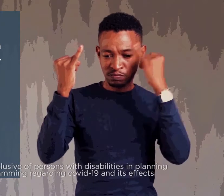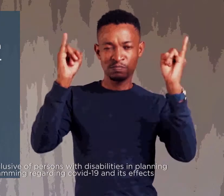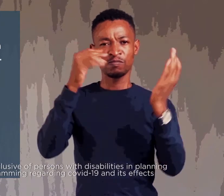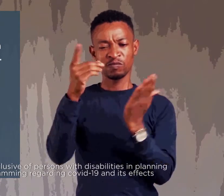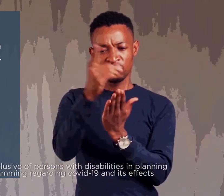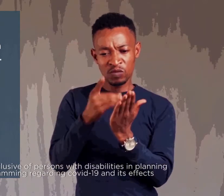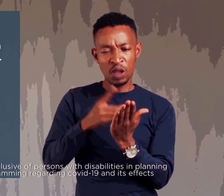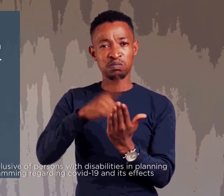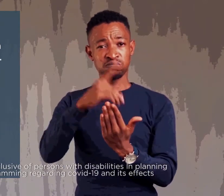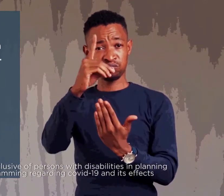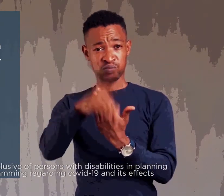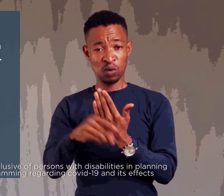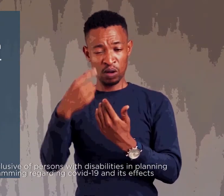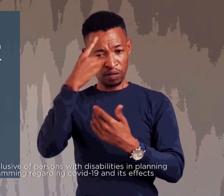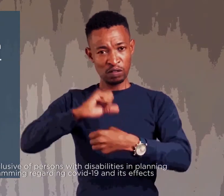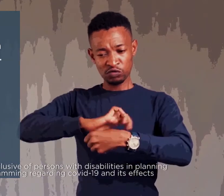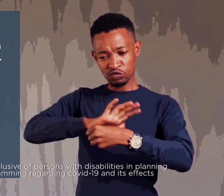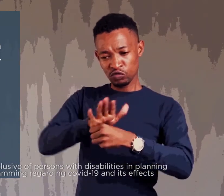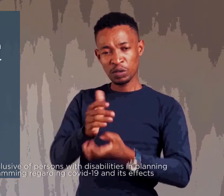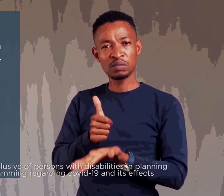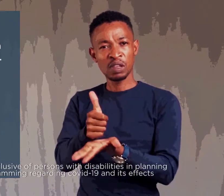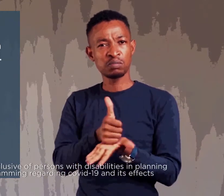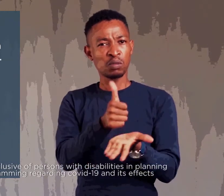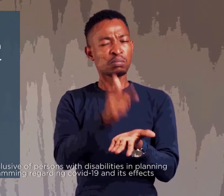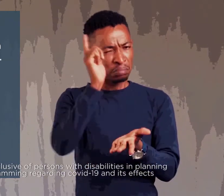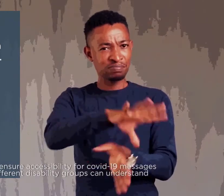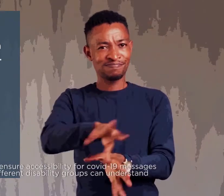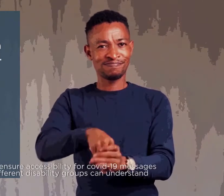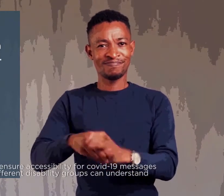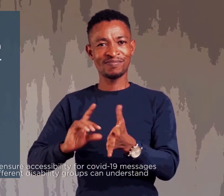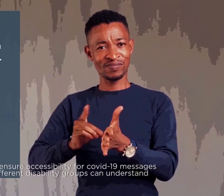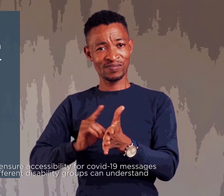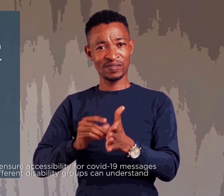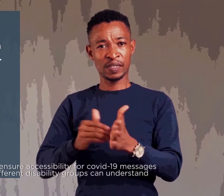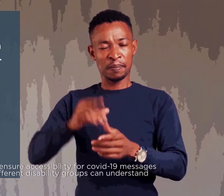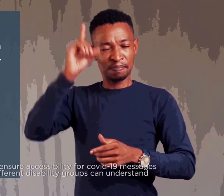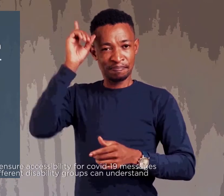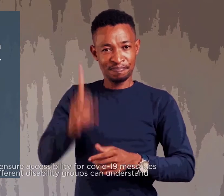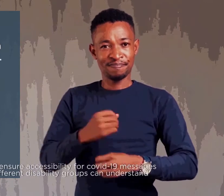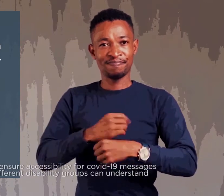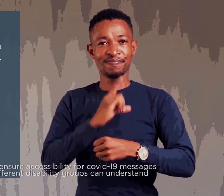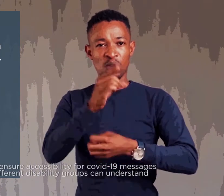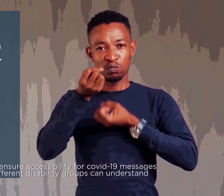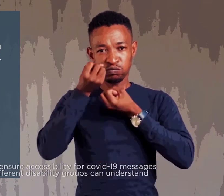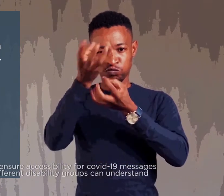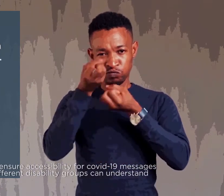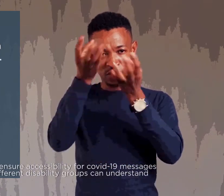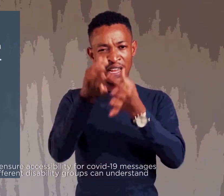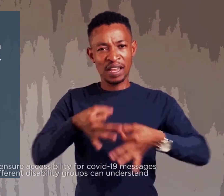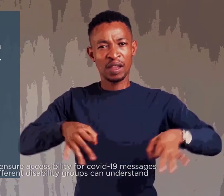mananeo a go namola batho mo mogareng le ditlamorago tsa one. Re tshwanetse ra netefatsa gore melaetsa ya botlhokwa le ditlamelo te bang